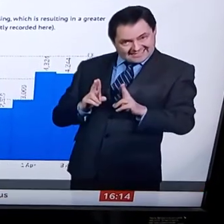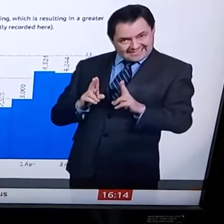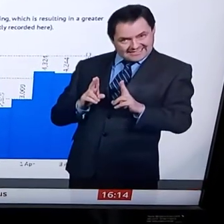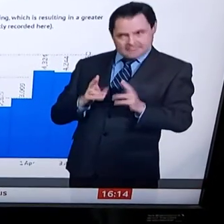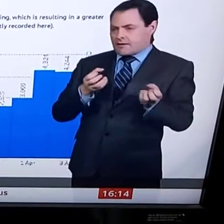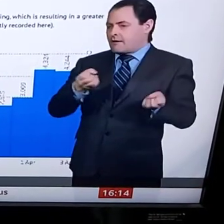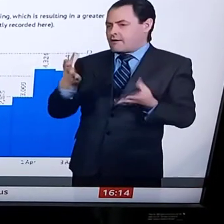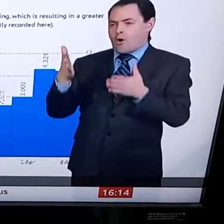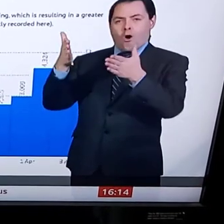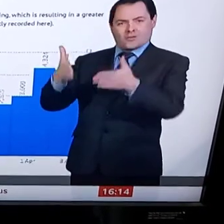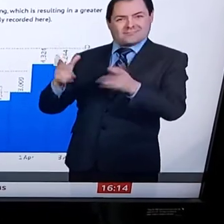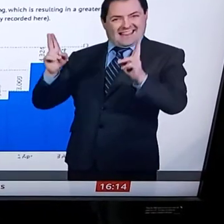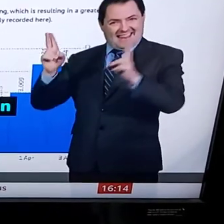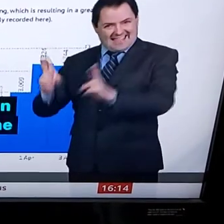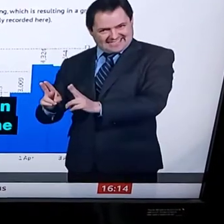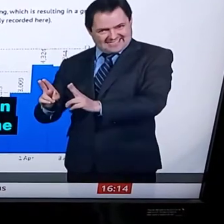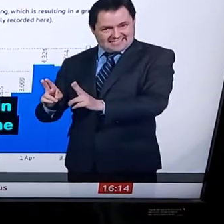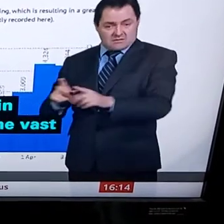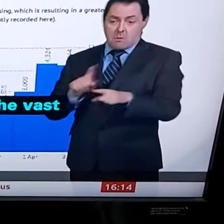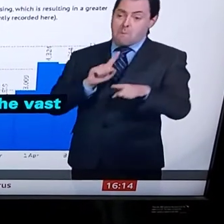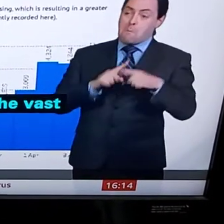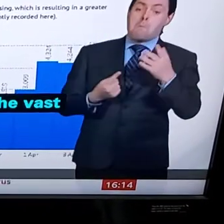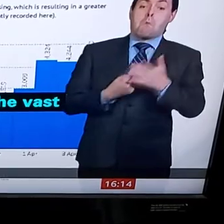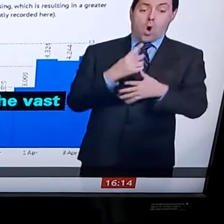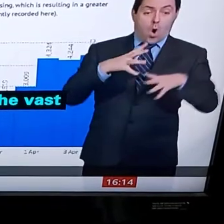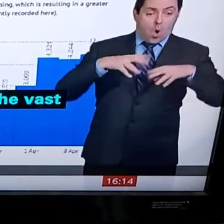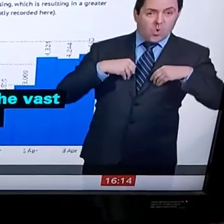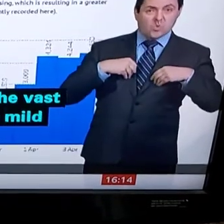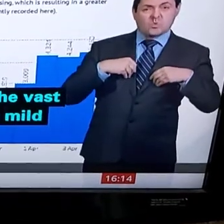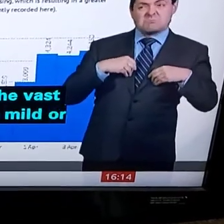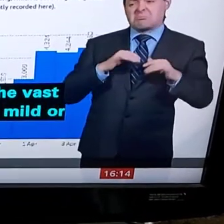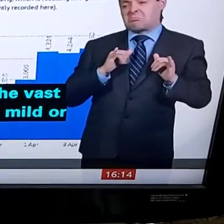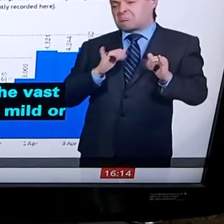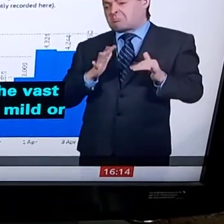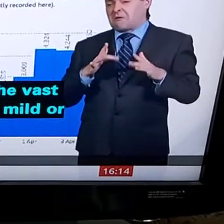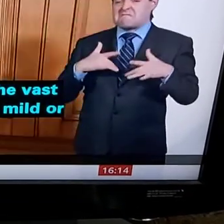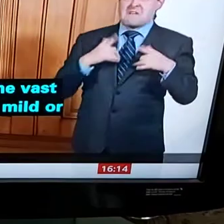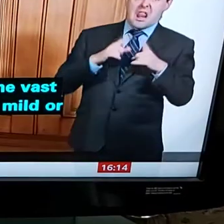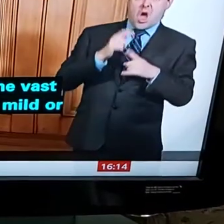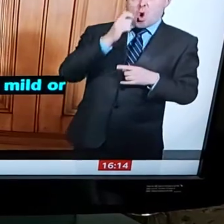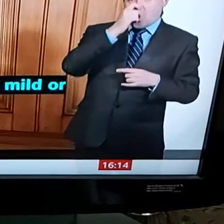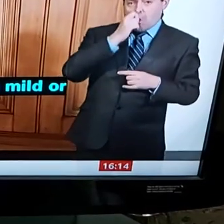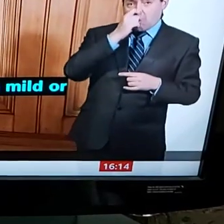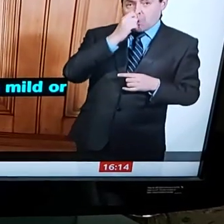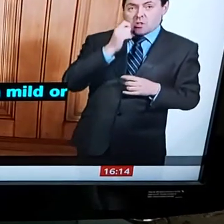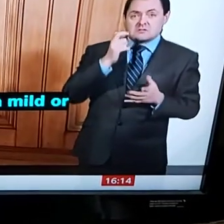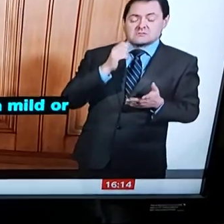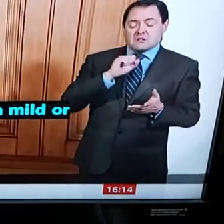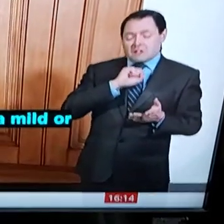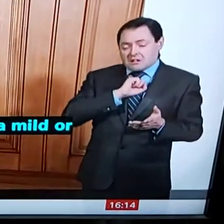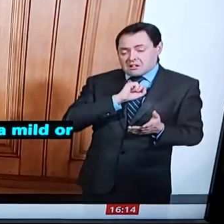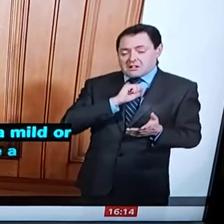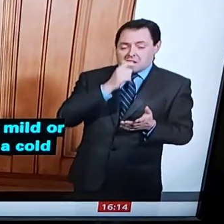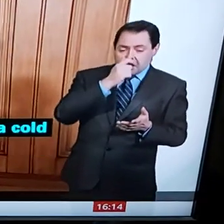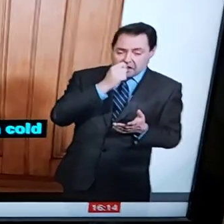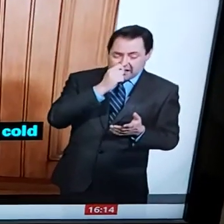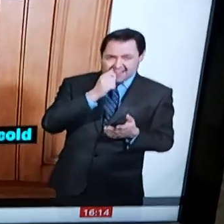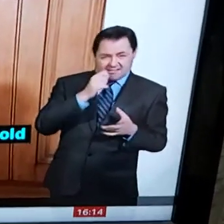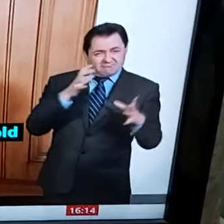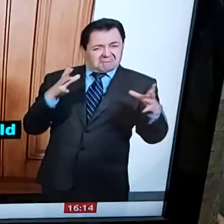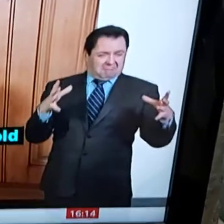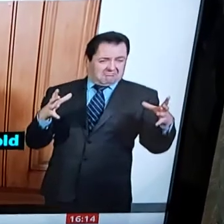this is a mild, moderate illness, a bit like a cold or flu. But for a small number of people,